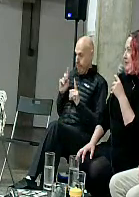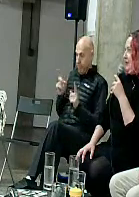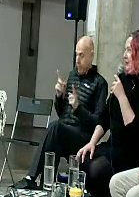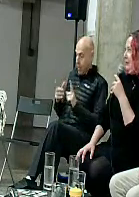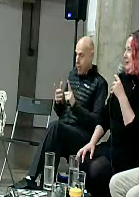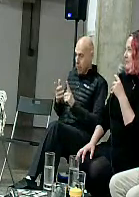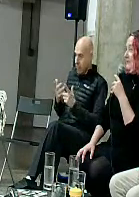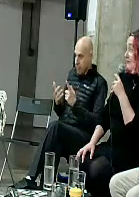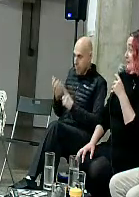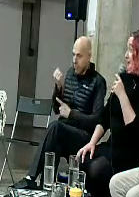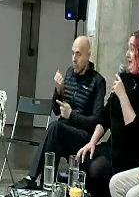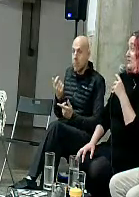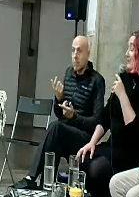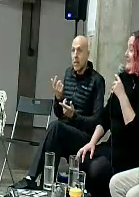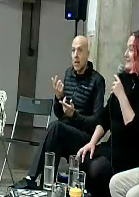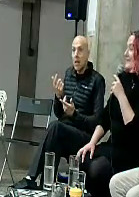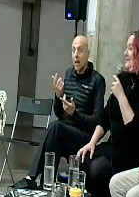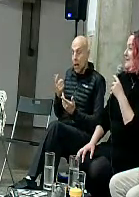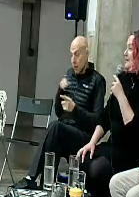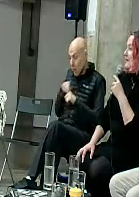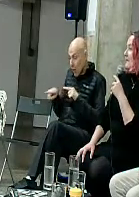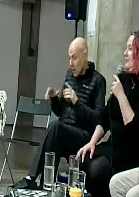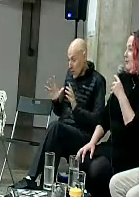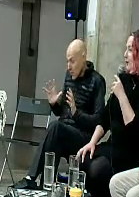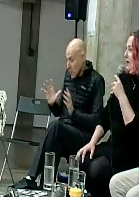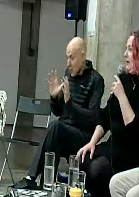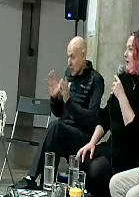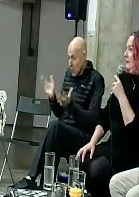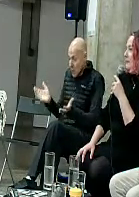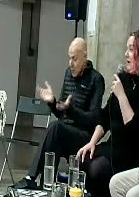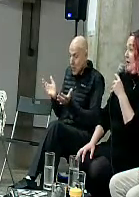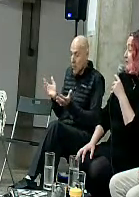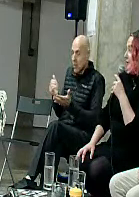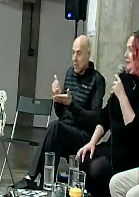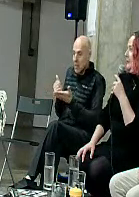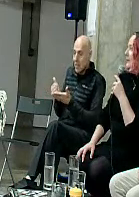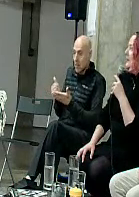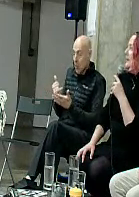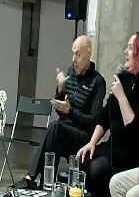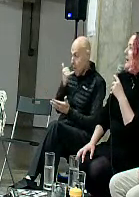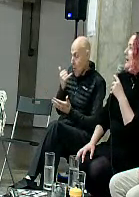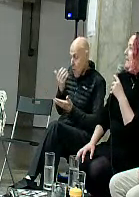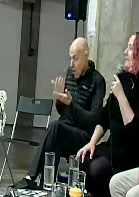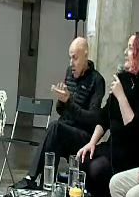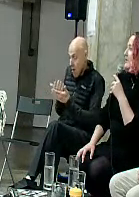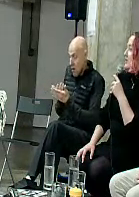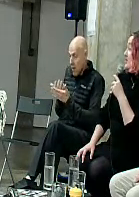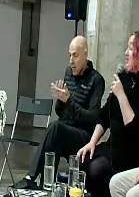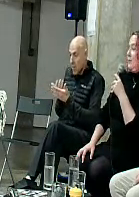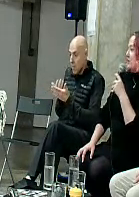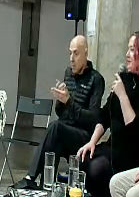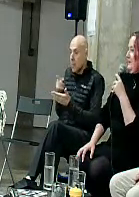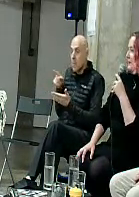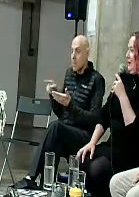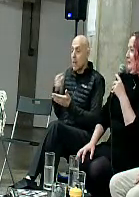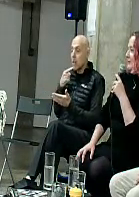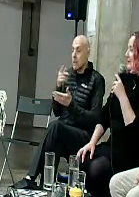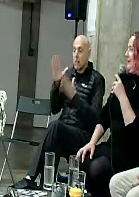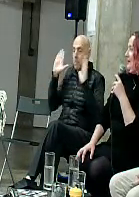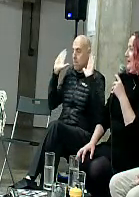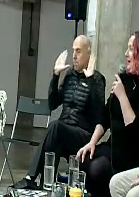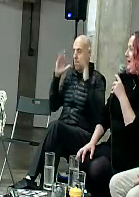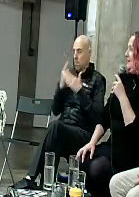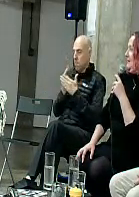being able to visit her whenever she needed and support her on over the phone, she just told me that she wanted to be